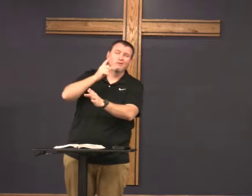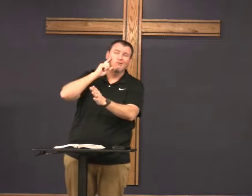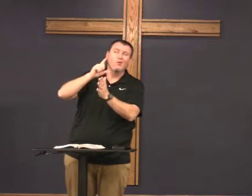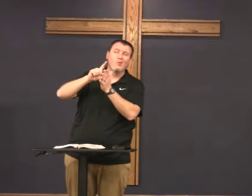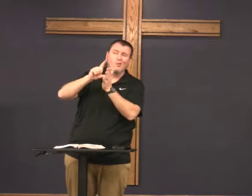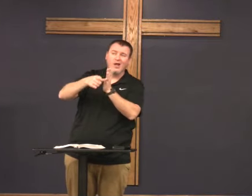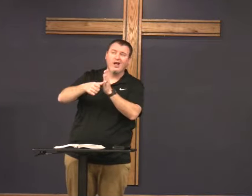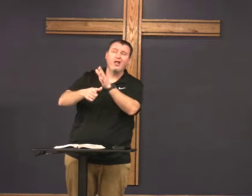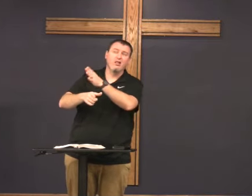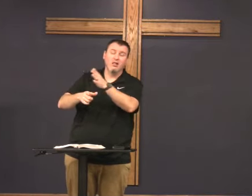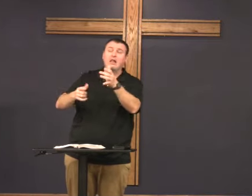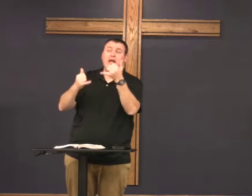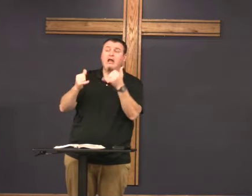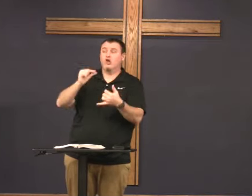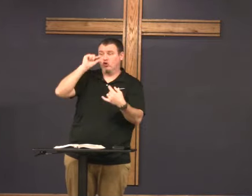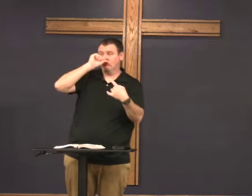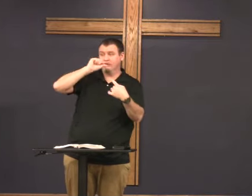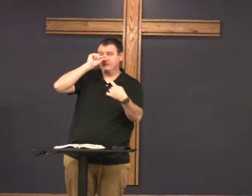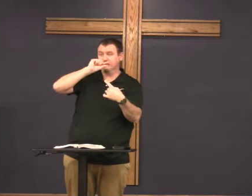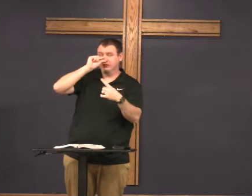Others, French, Spanish,